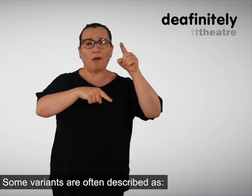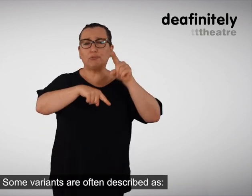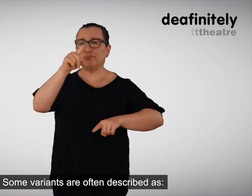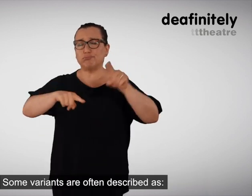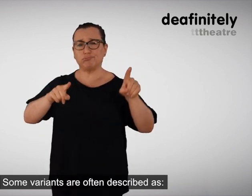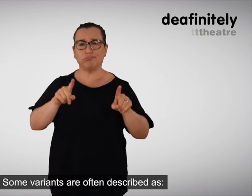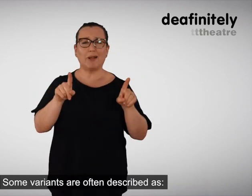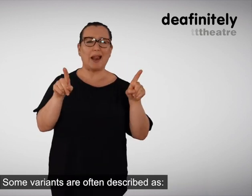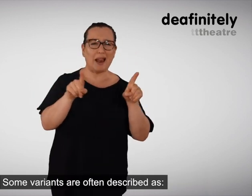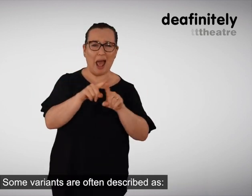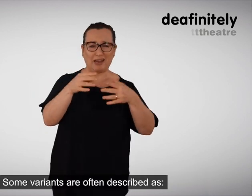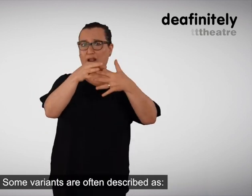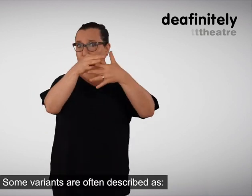often described as